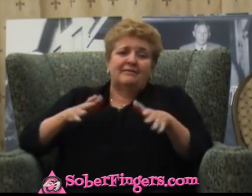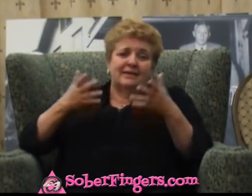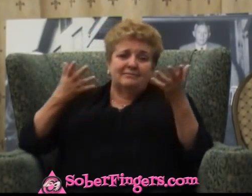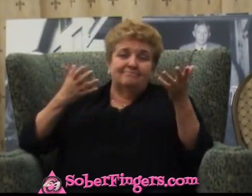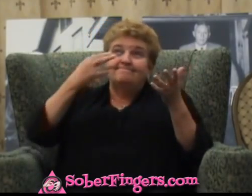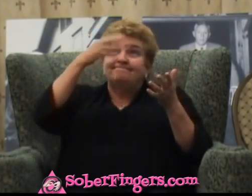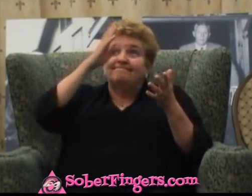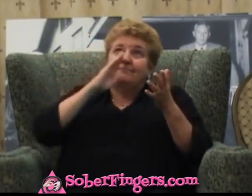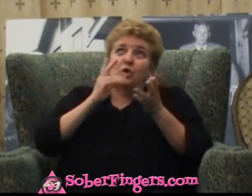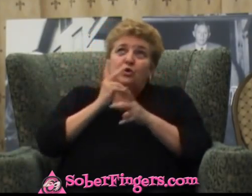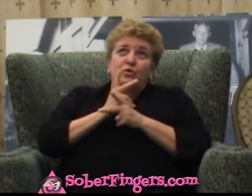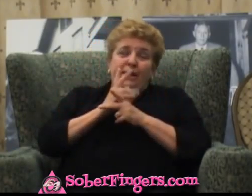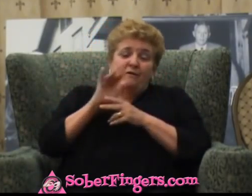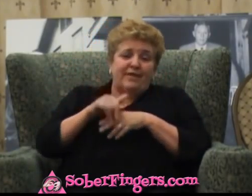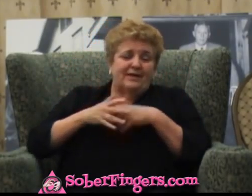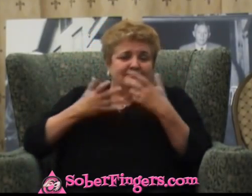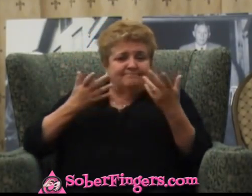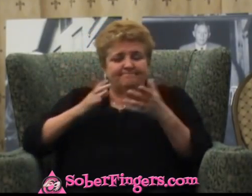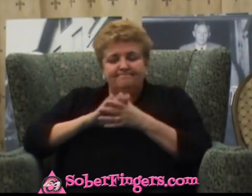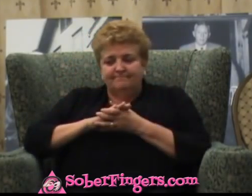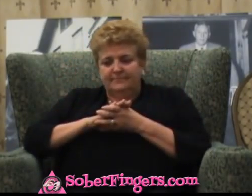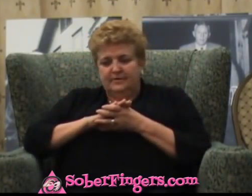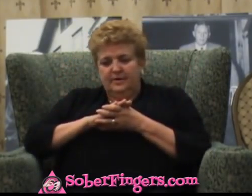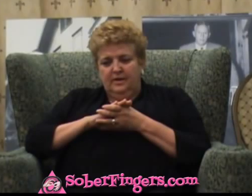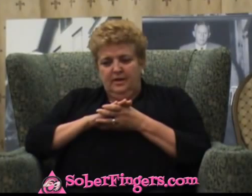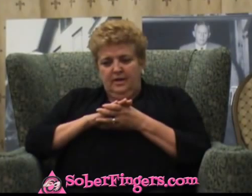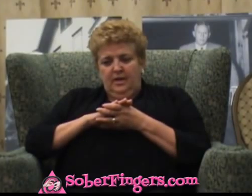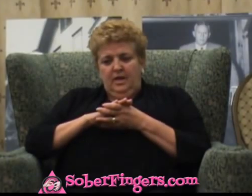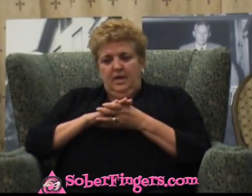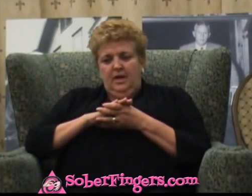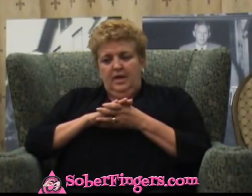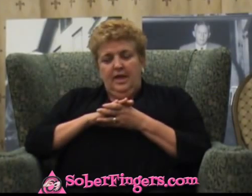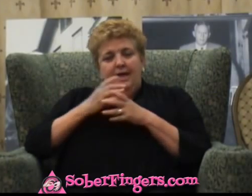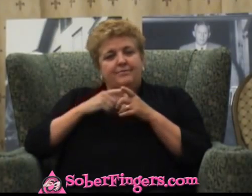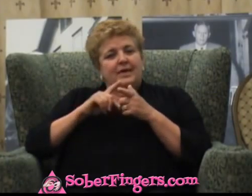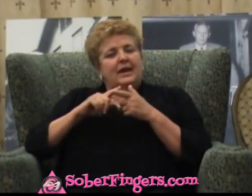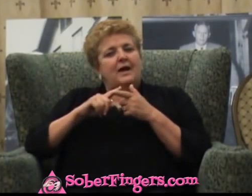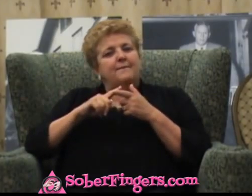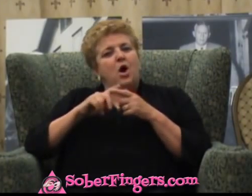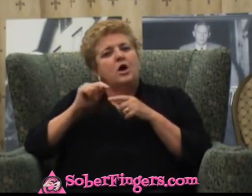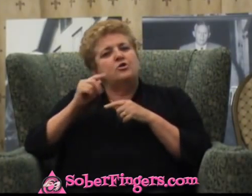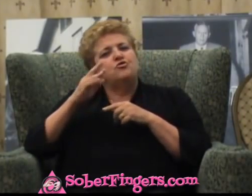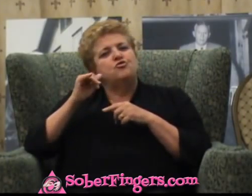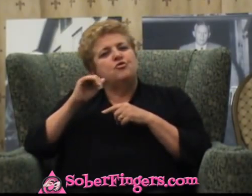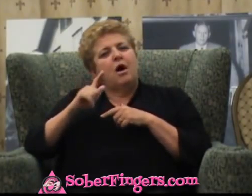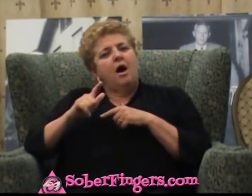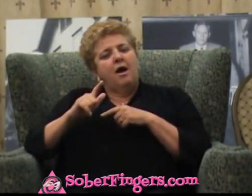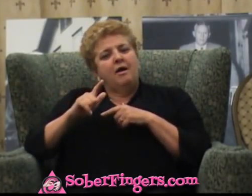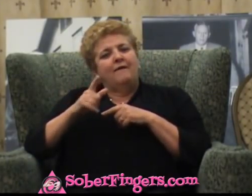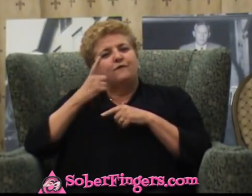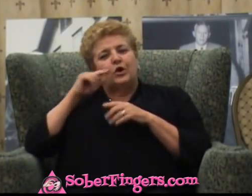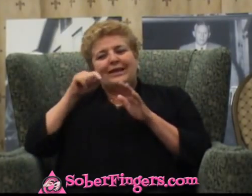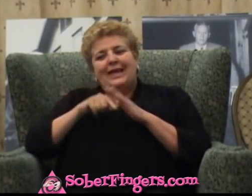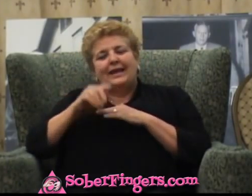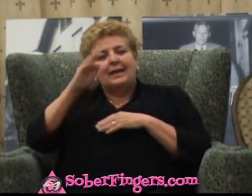myself. And then I was coupled with the guilt. I'm on trial for killing a man because I choose to drink and drive, and now I've killed this innocent